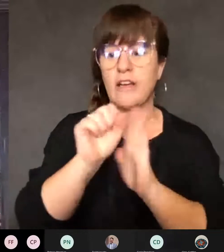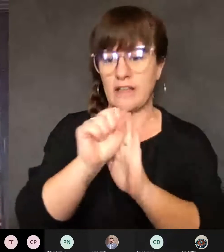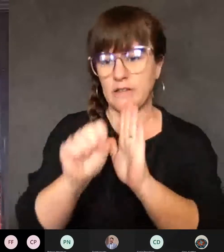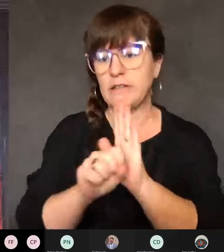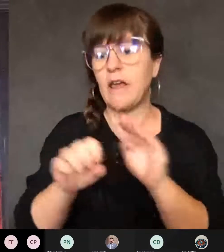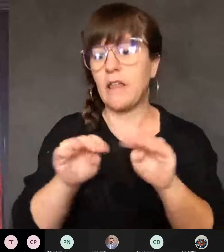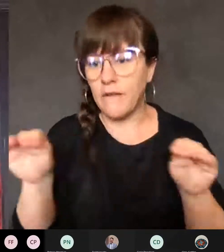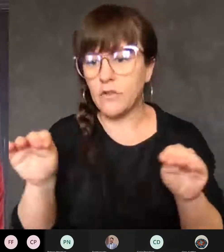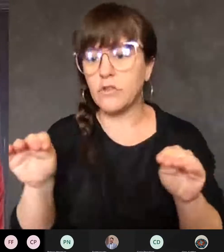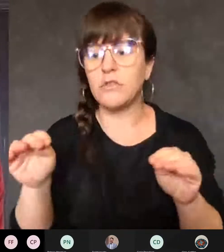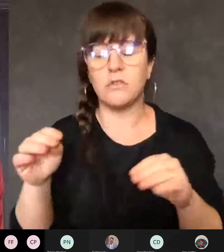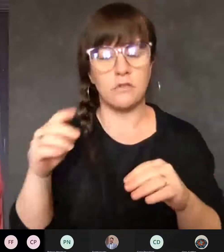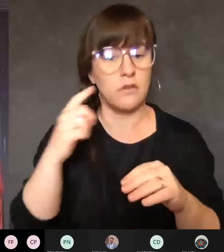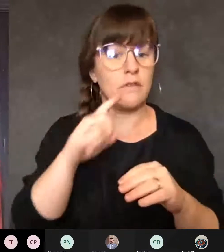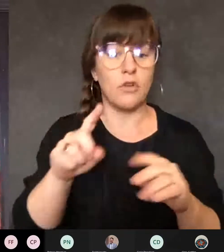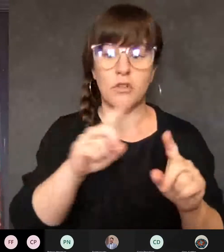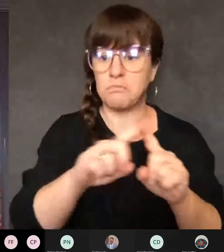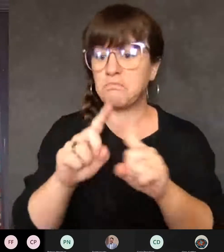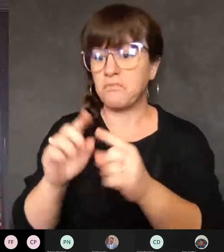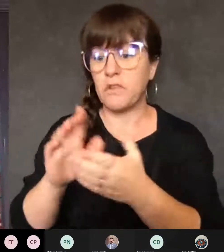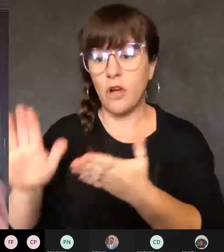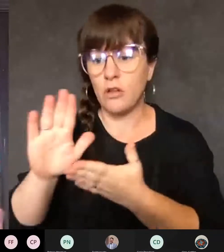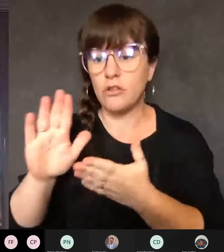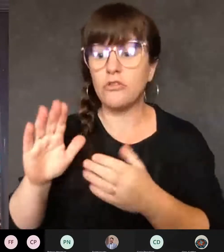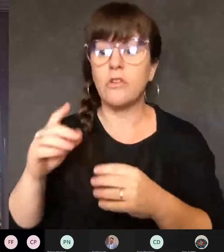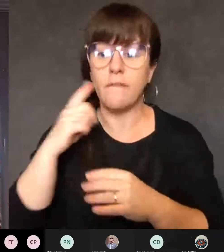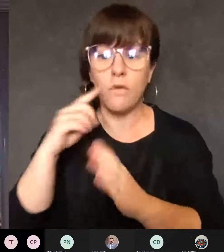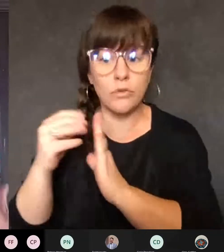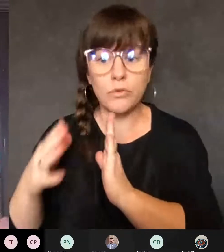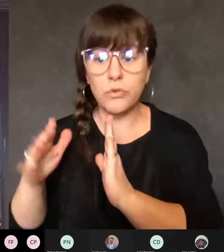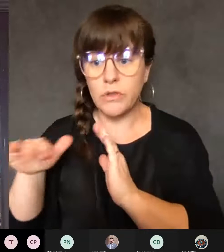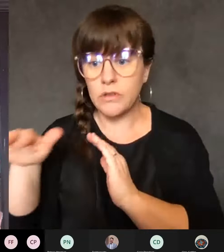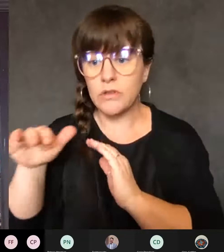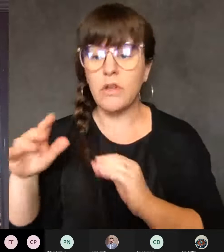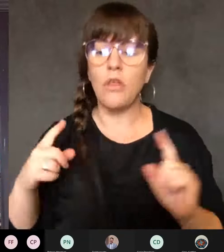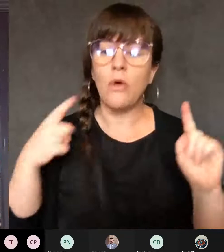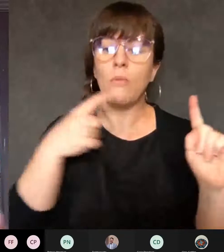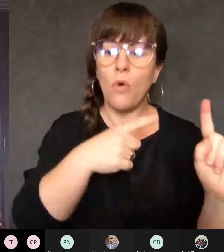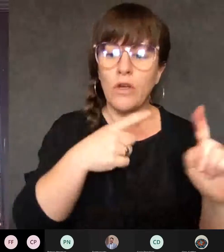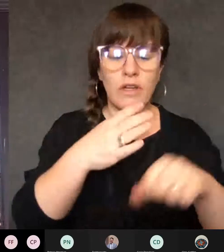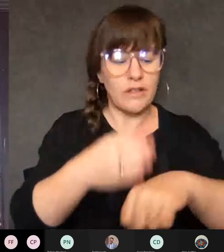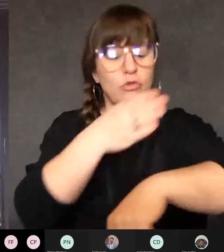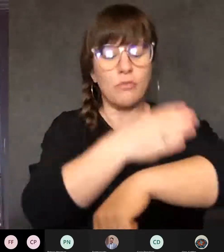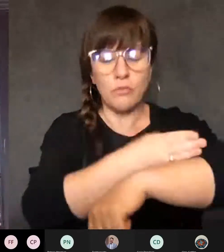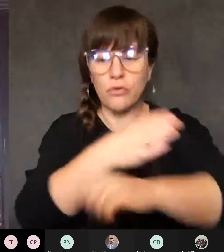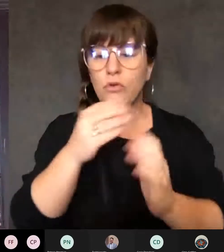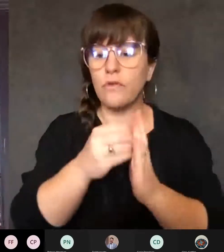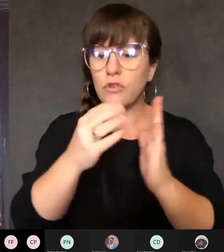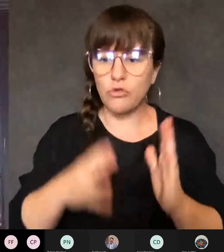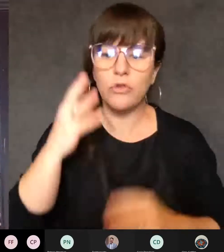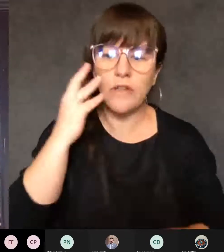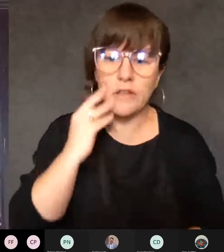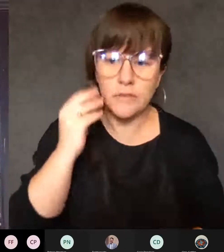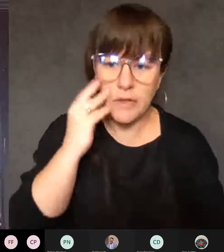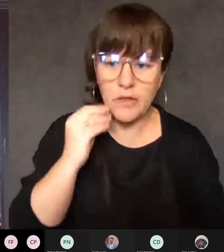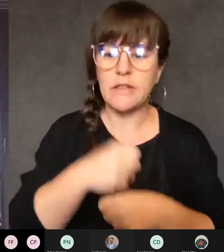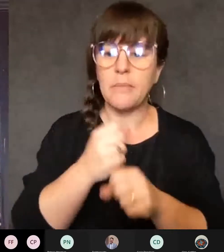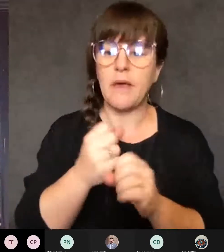mean, the whole point of this is to try to enhance the student experience, make things easier for students, more transparent, all that